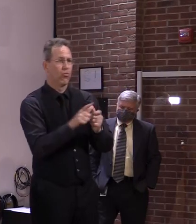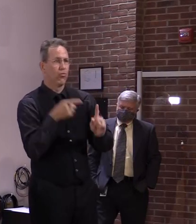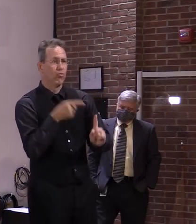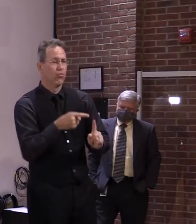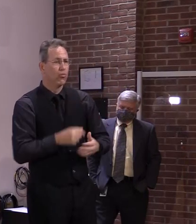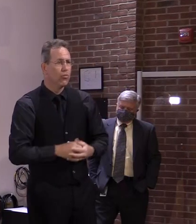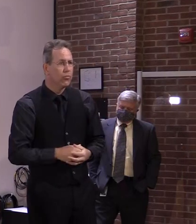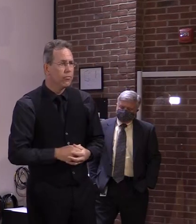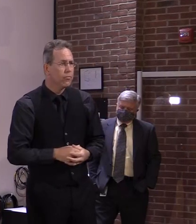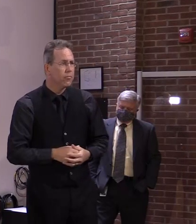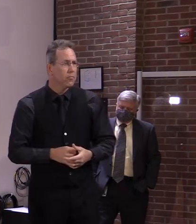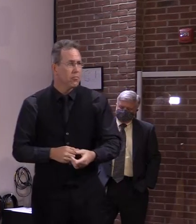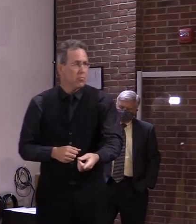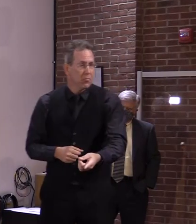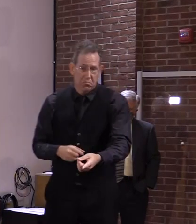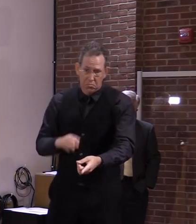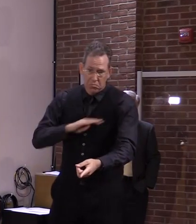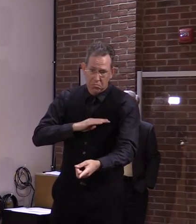All set, Joseph?